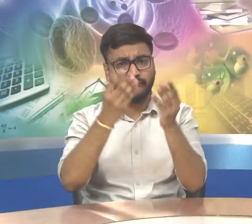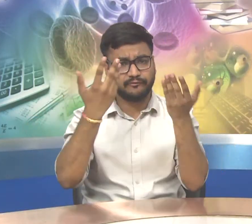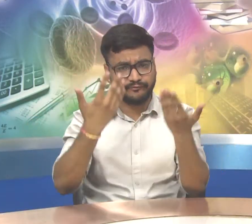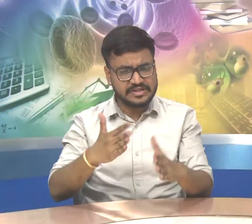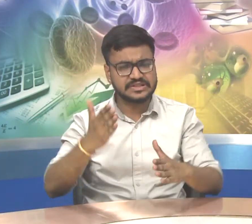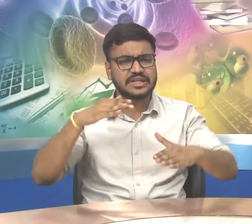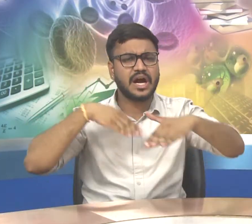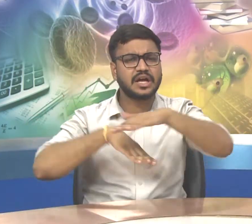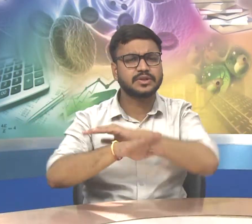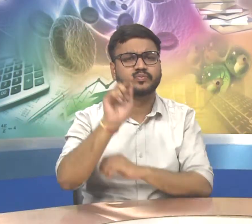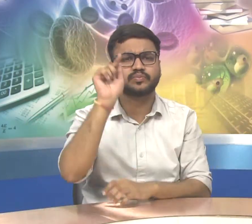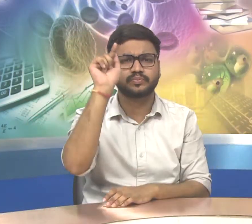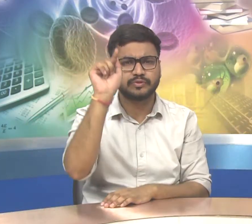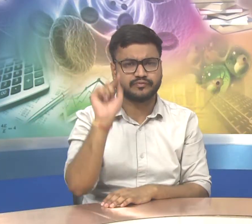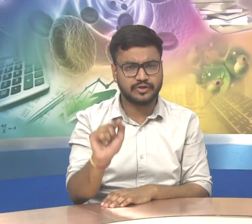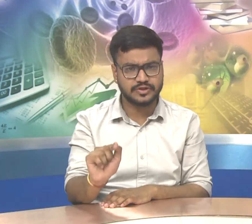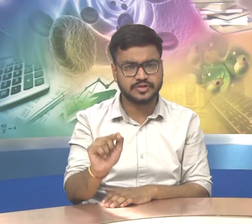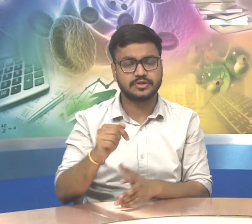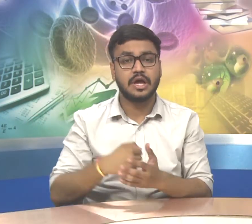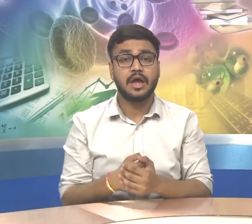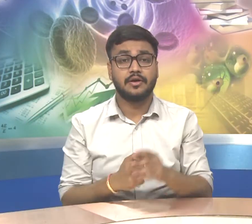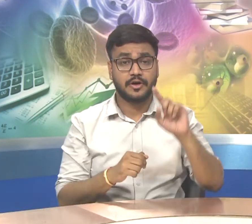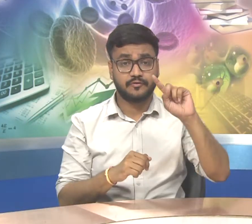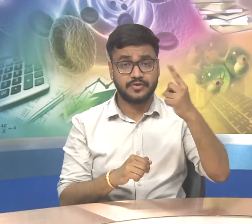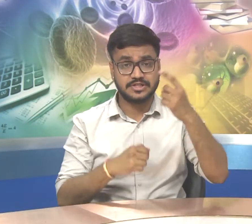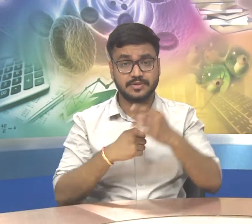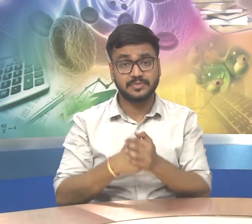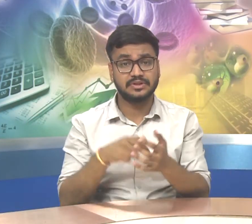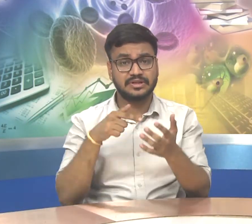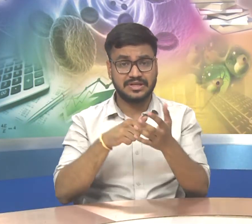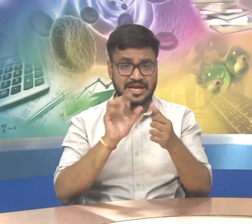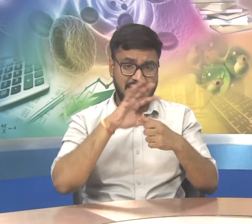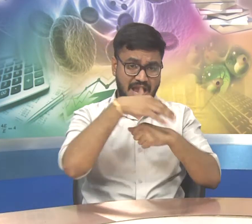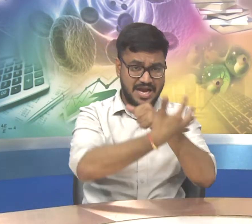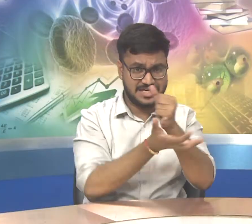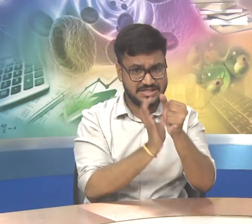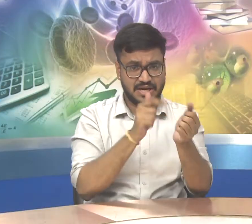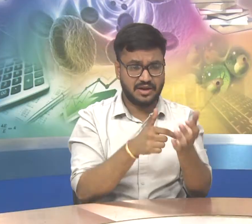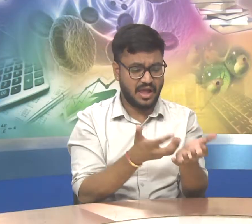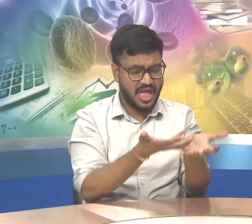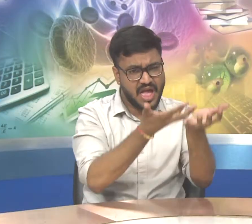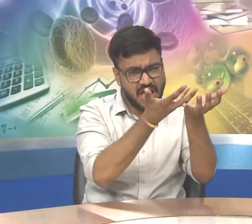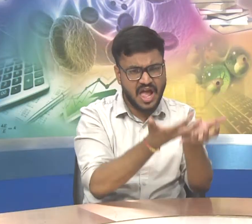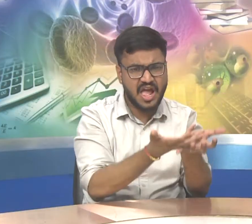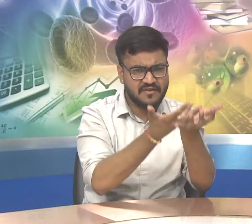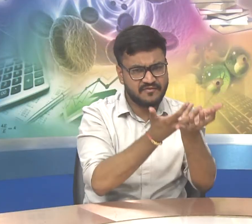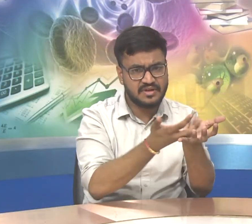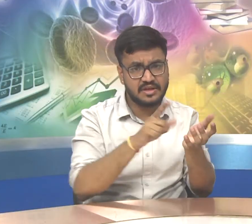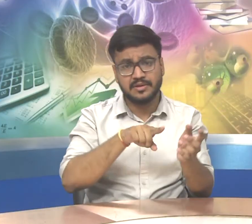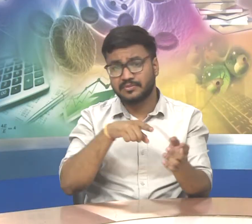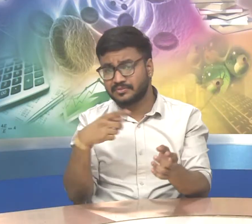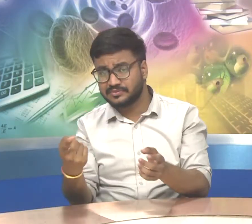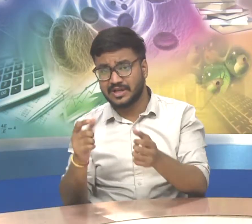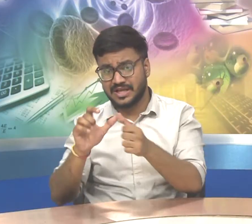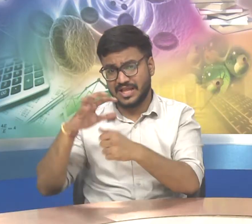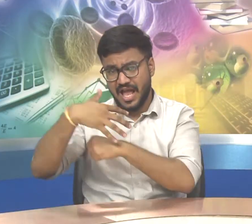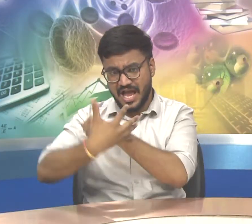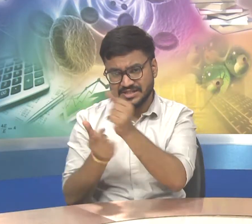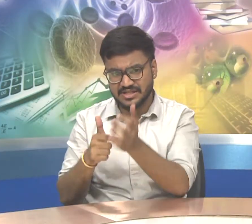After study this lesson, learner will able to know what is atomic mass